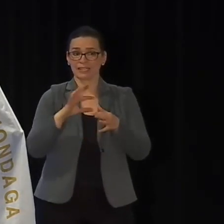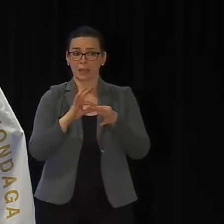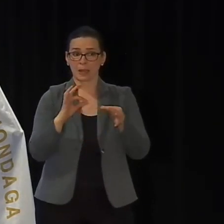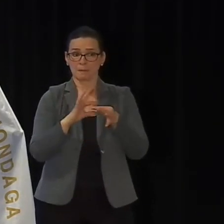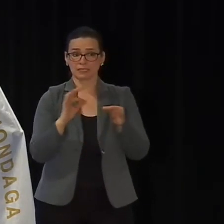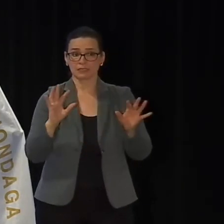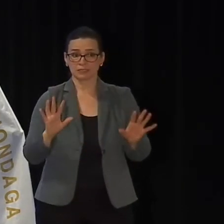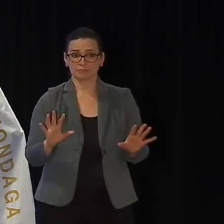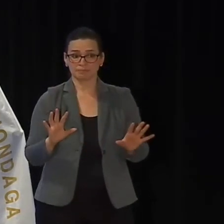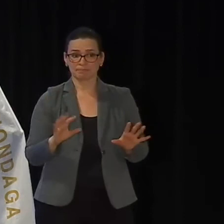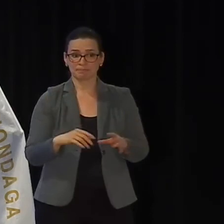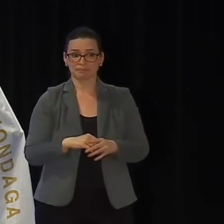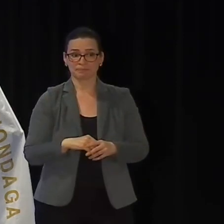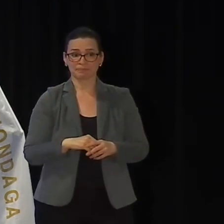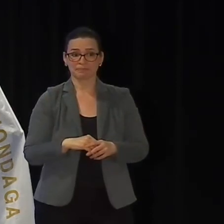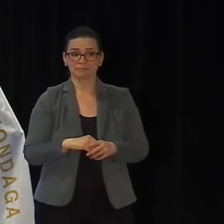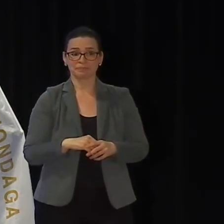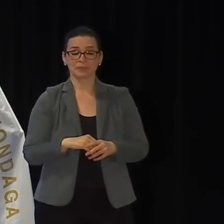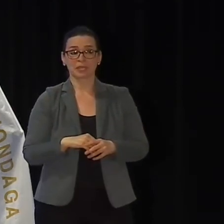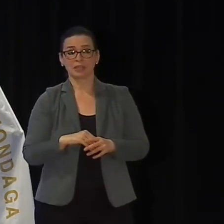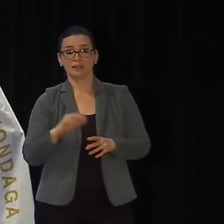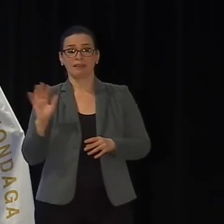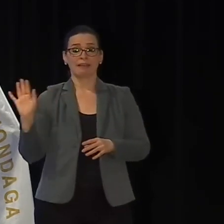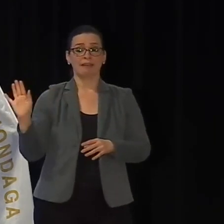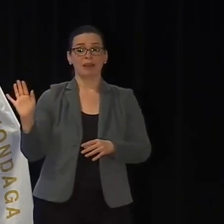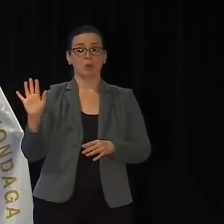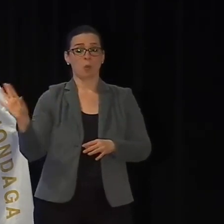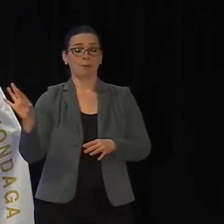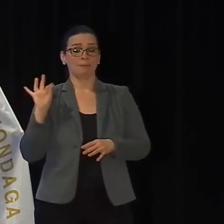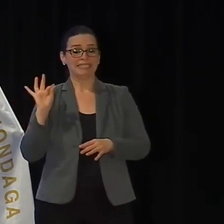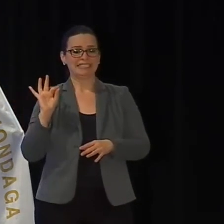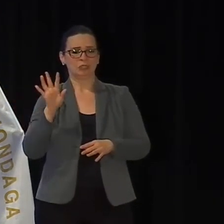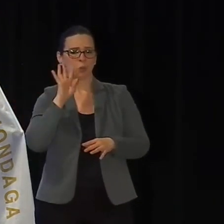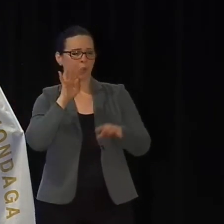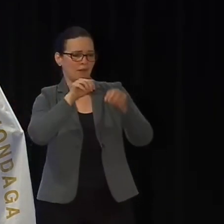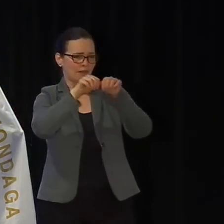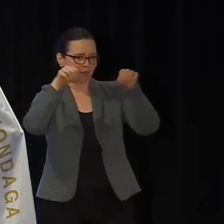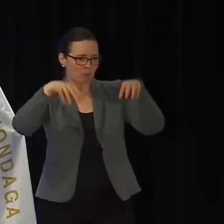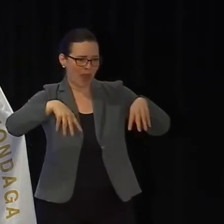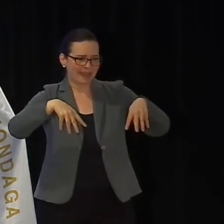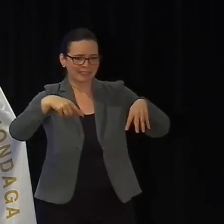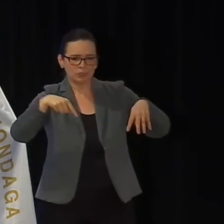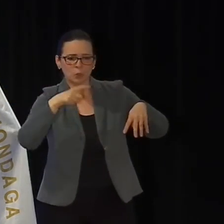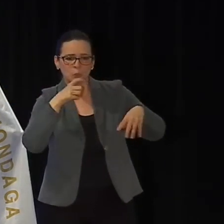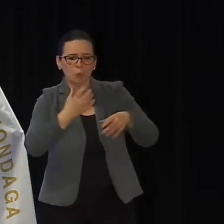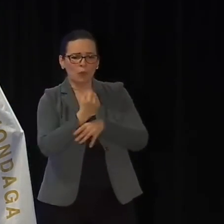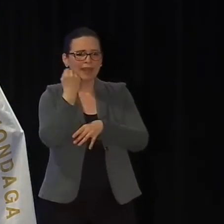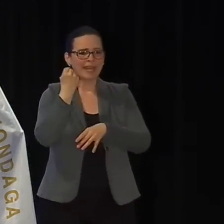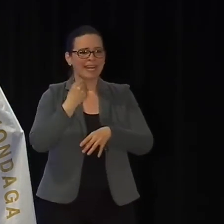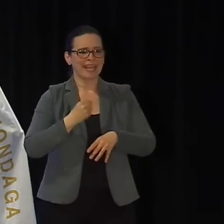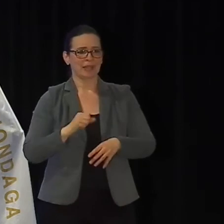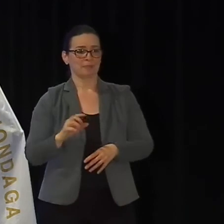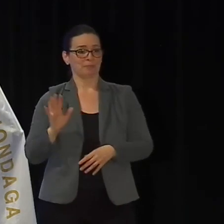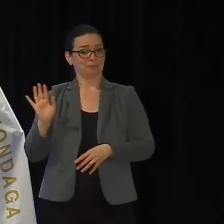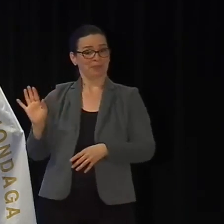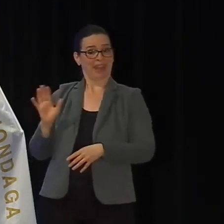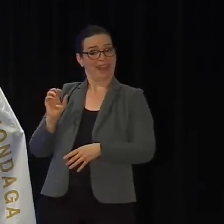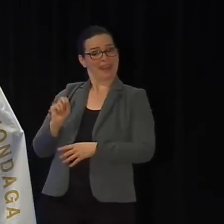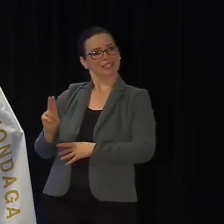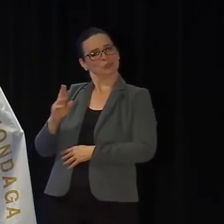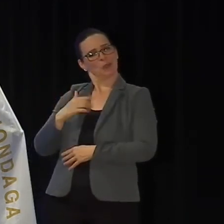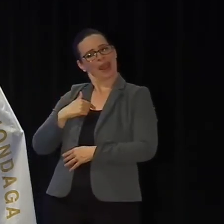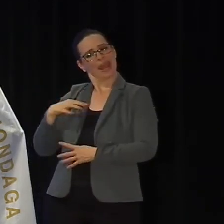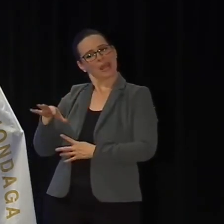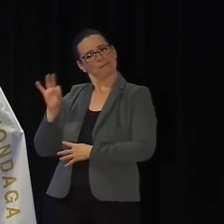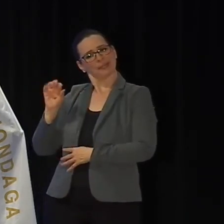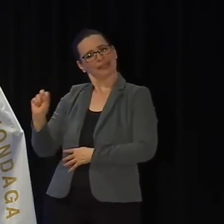seen in a long time. So I think they were my pick in the beginning. But after watching them play Creighton